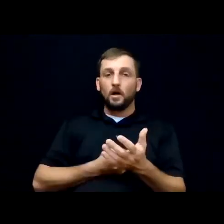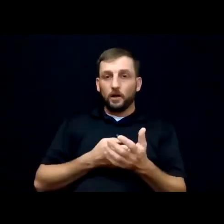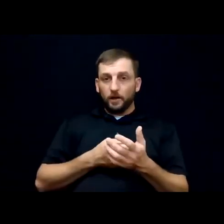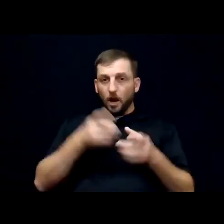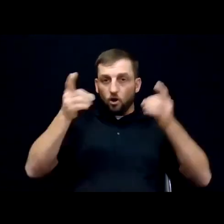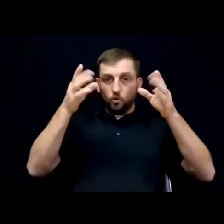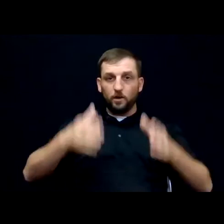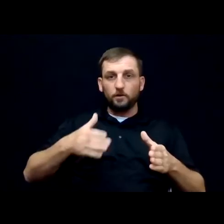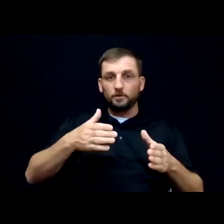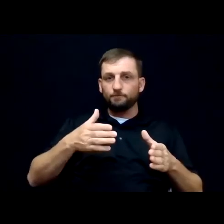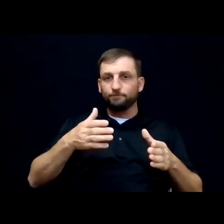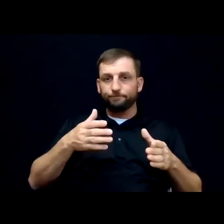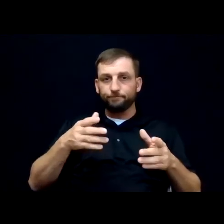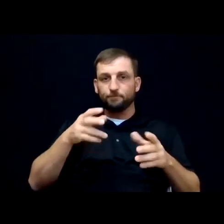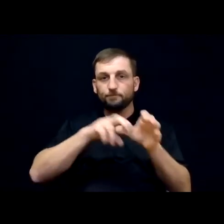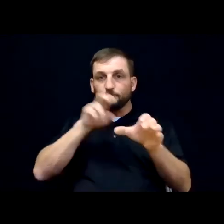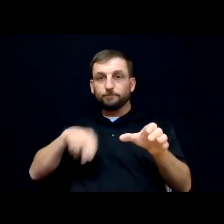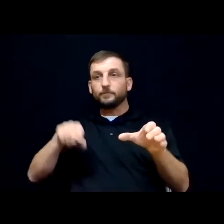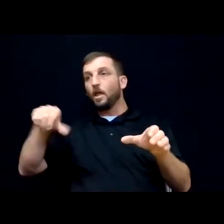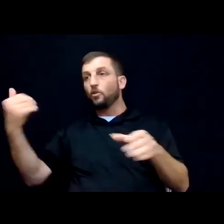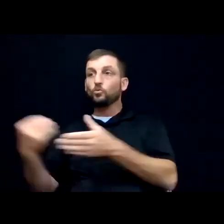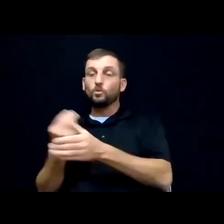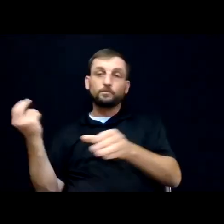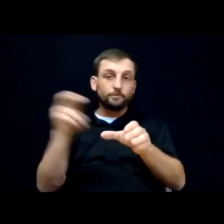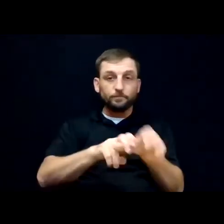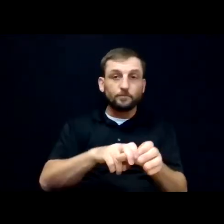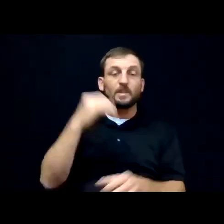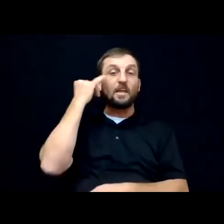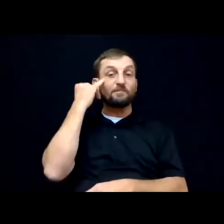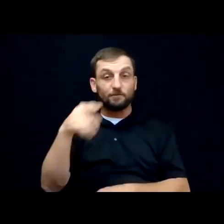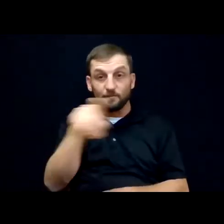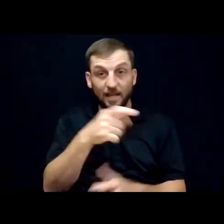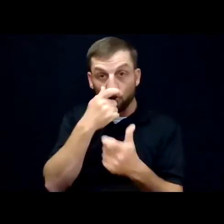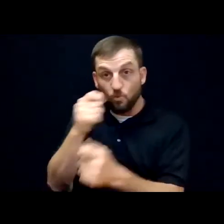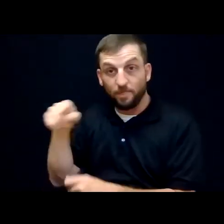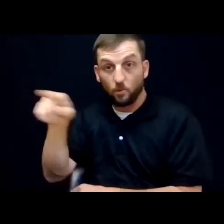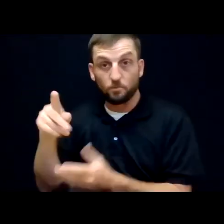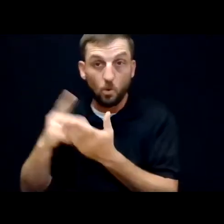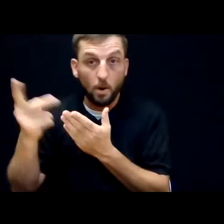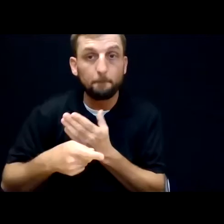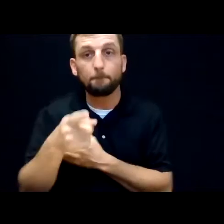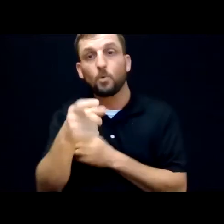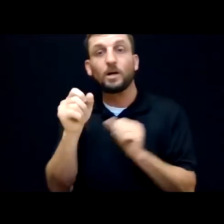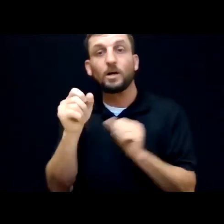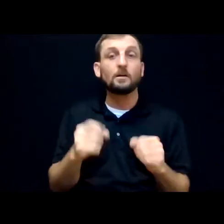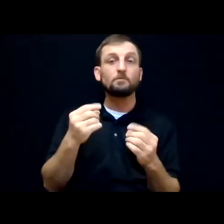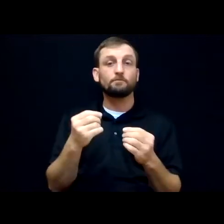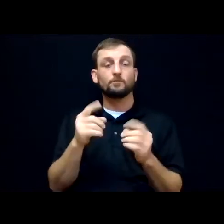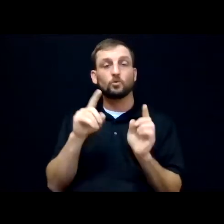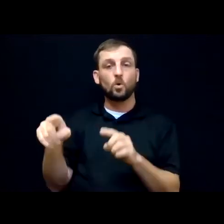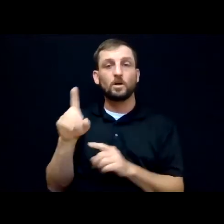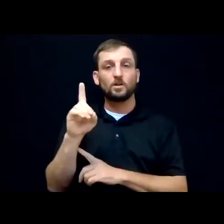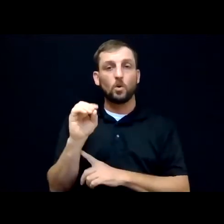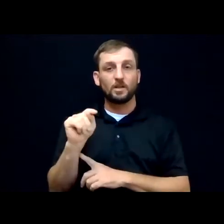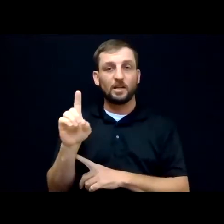too often. If anyone is interested in these programs, you can actually go to our DOTD Public